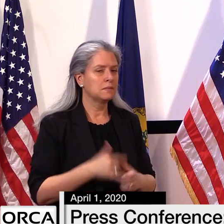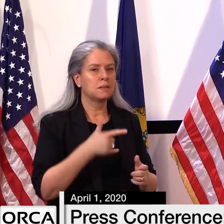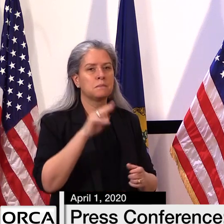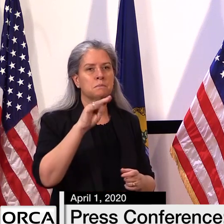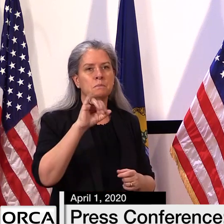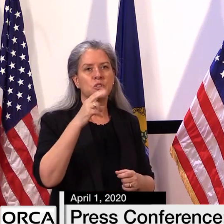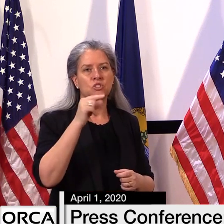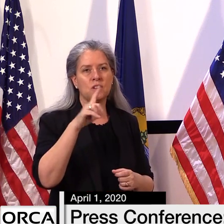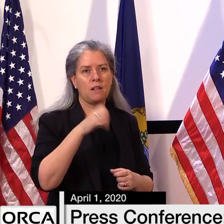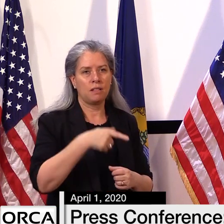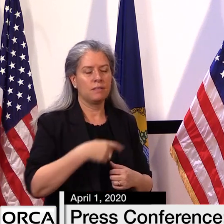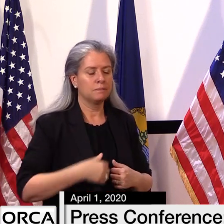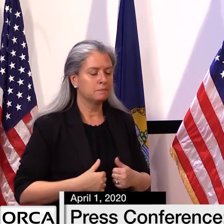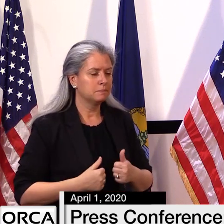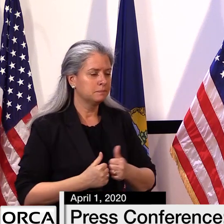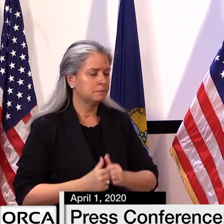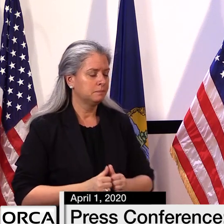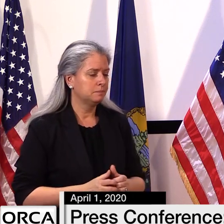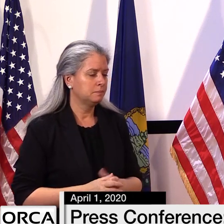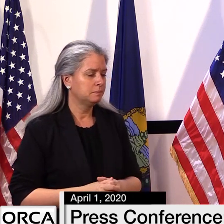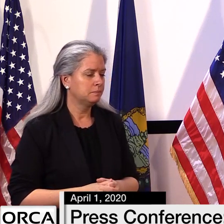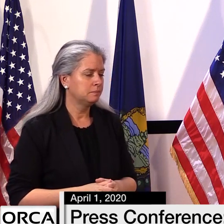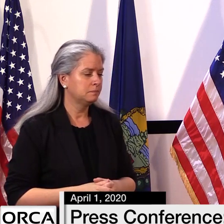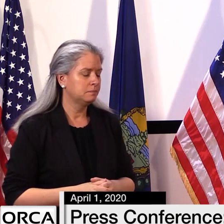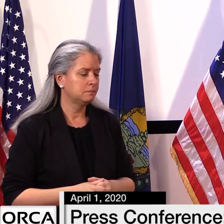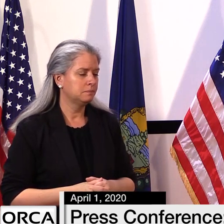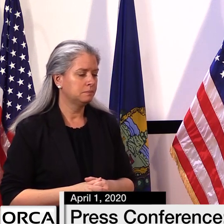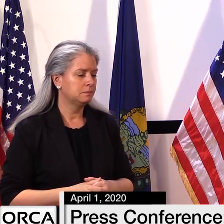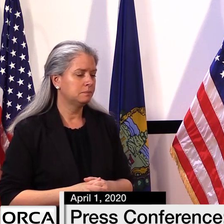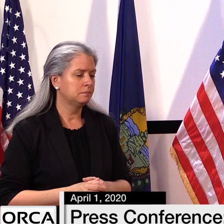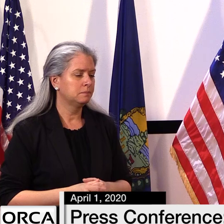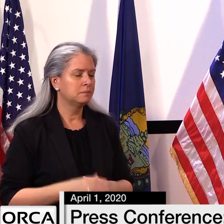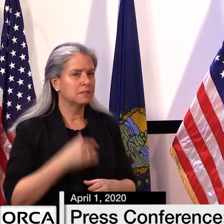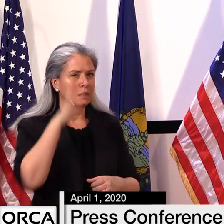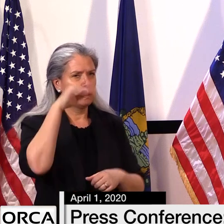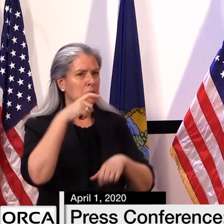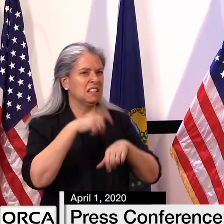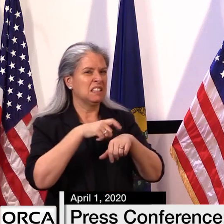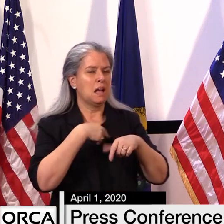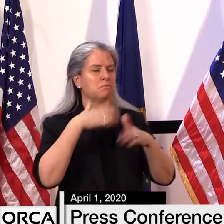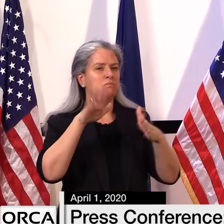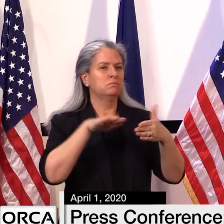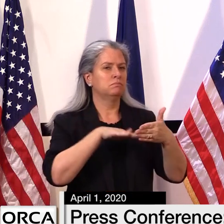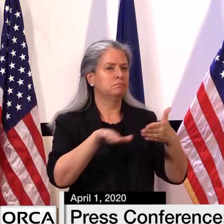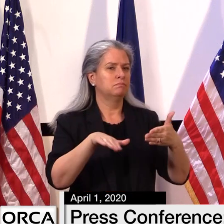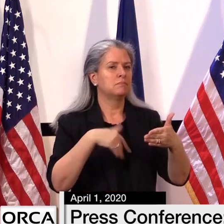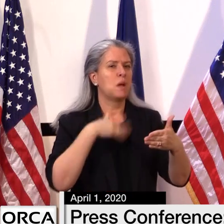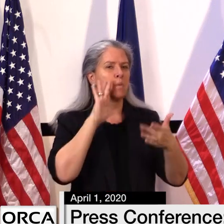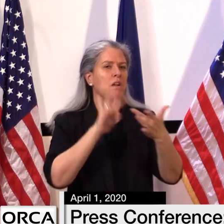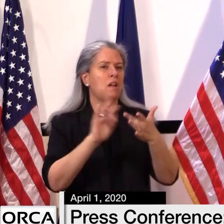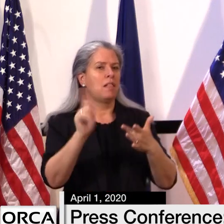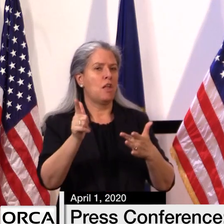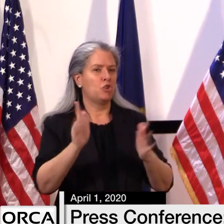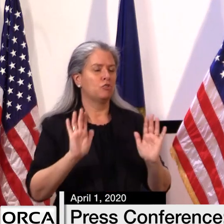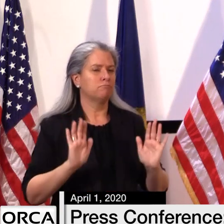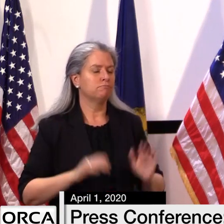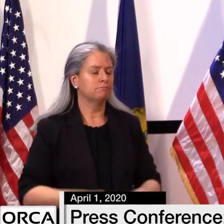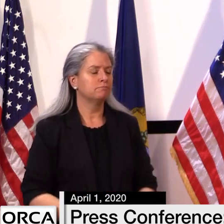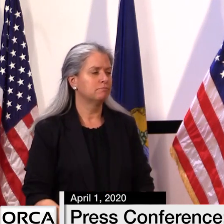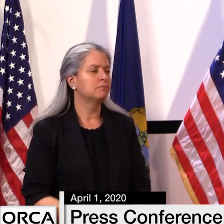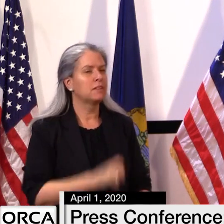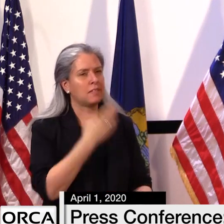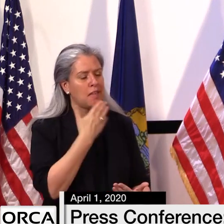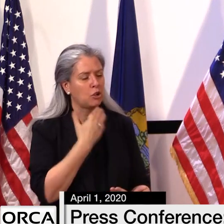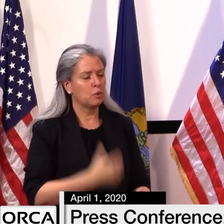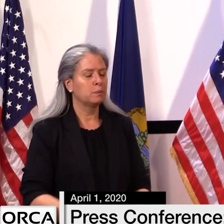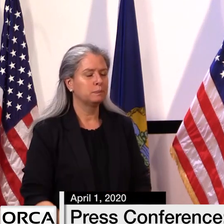Hello? Hi. Hi. I'm actually going to, in the interest of time, I'll forego my question and I'll just reach out outside of the press conference. Thank you. Thank you.